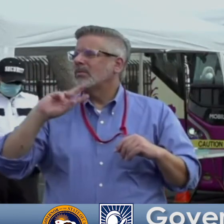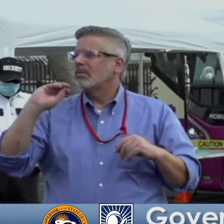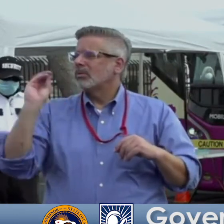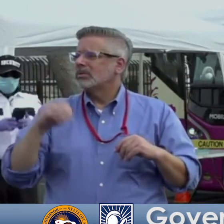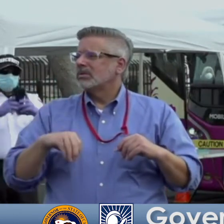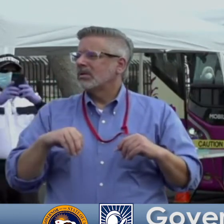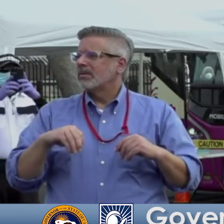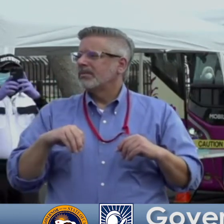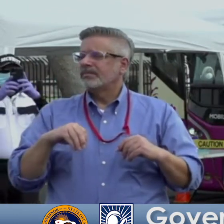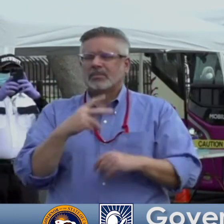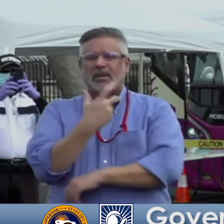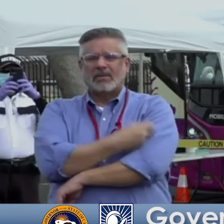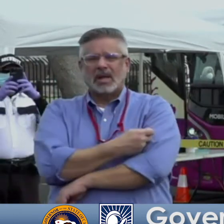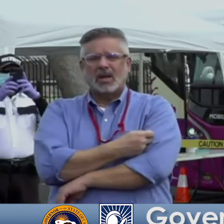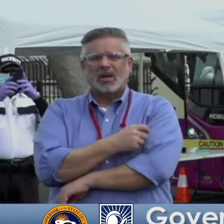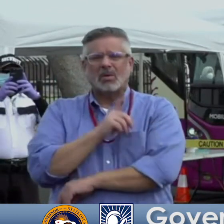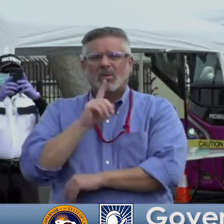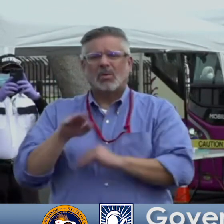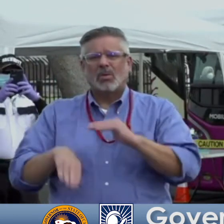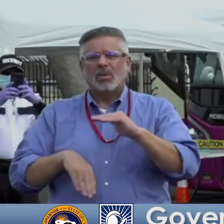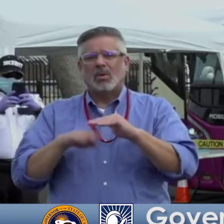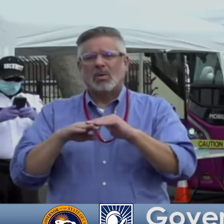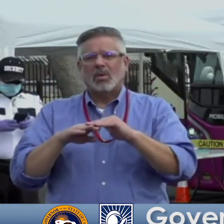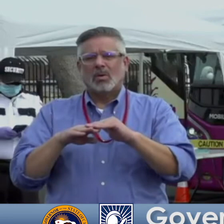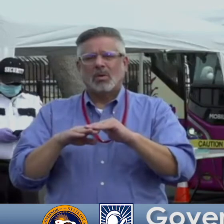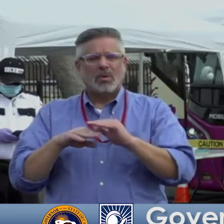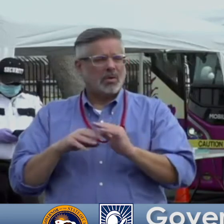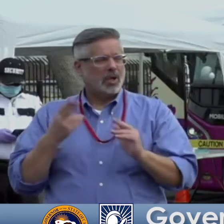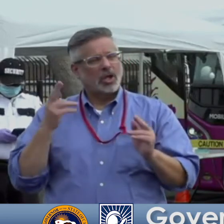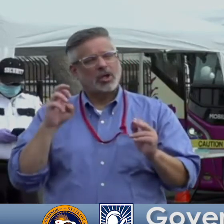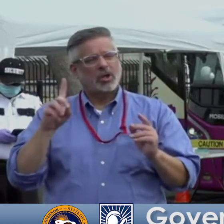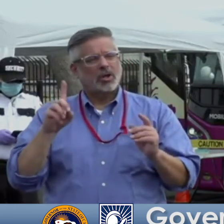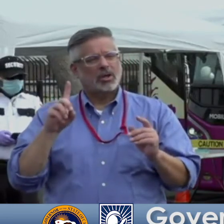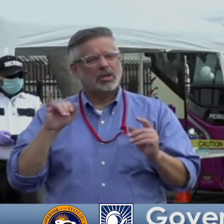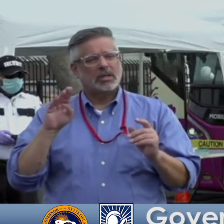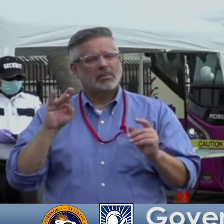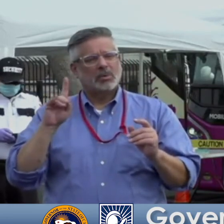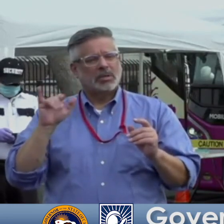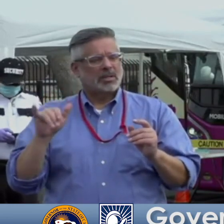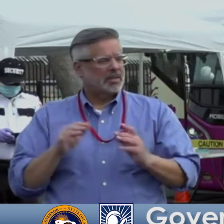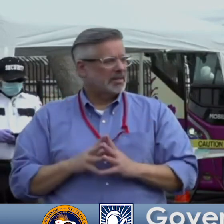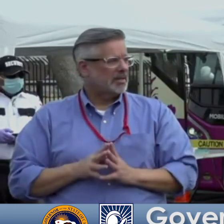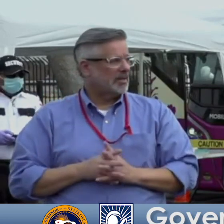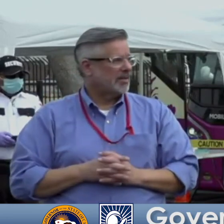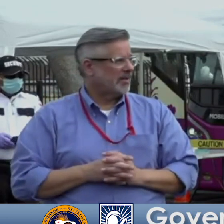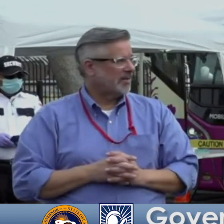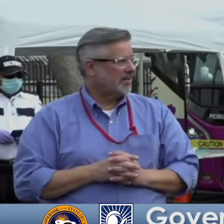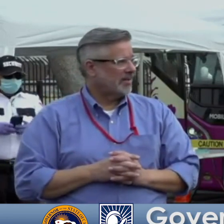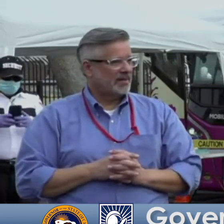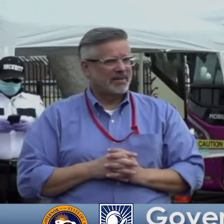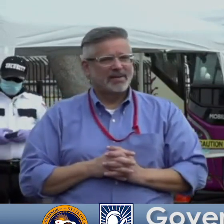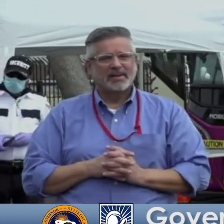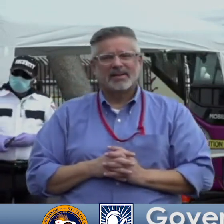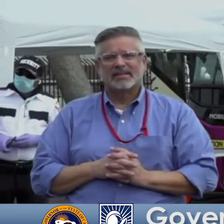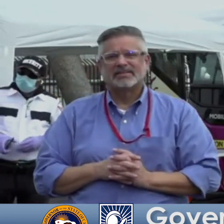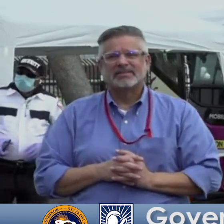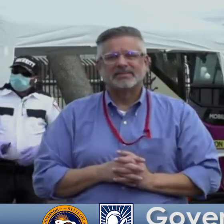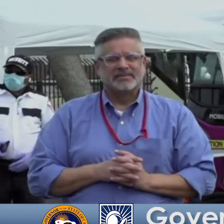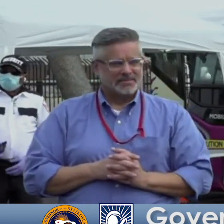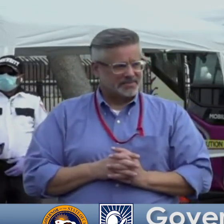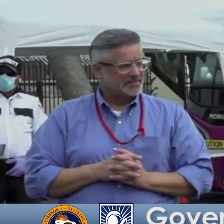5+ fully vaccinated. What's it going to take to get the herd immunity? Yeah, he may want to run on the herd immunity